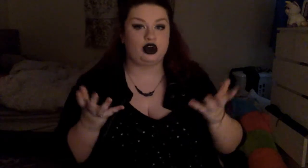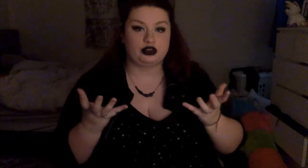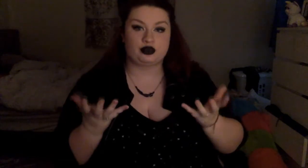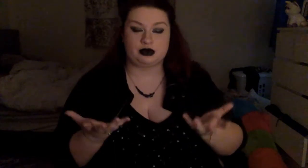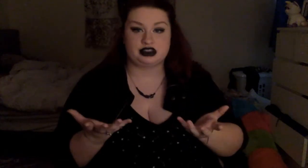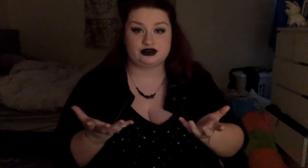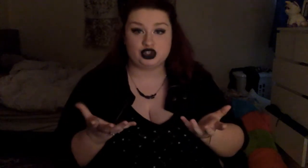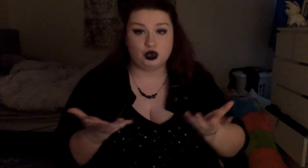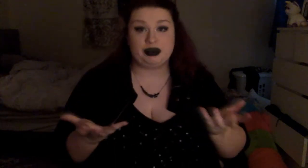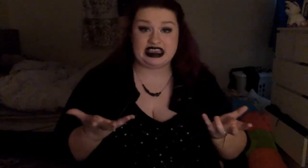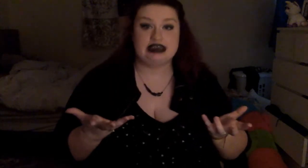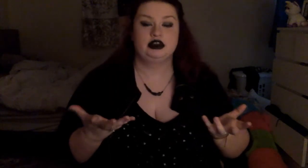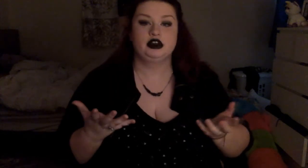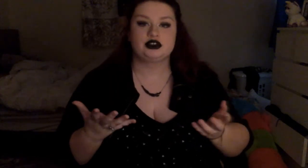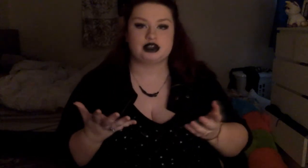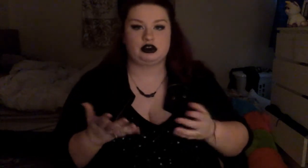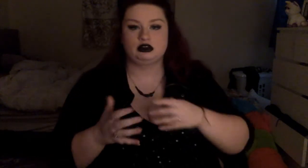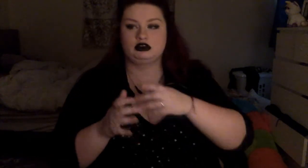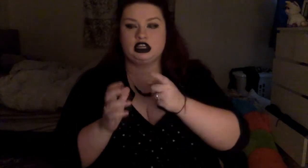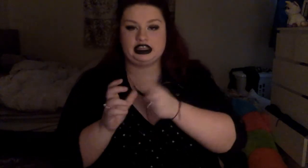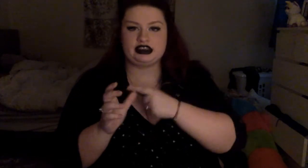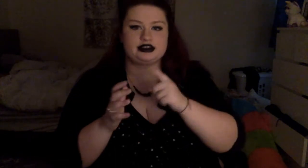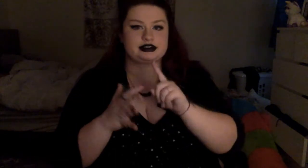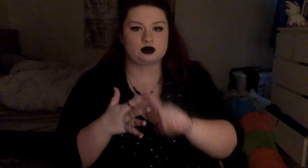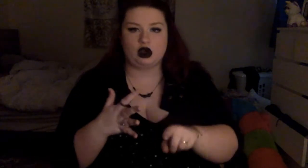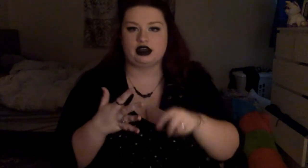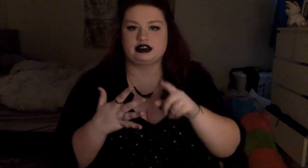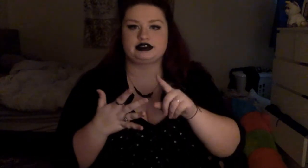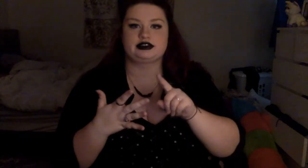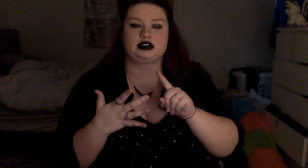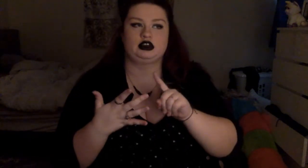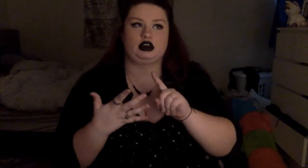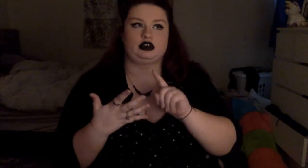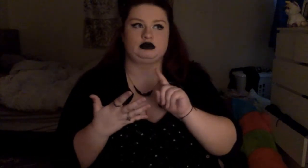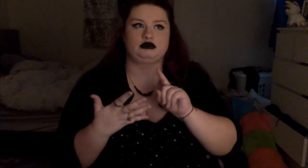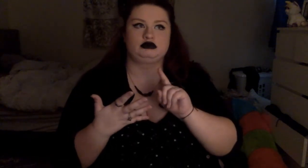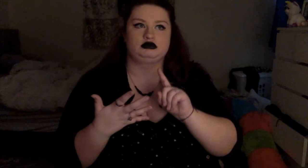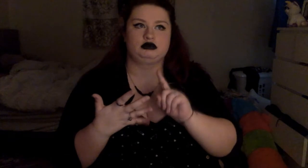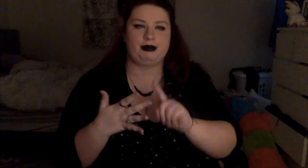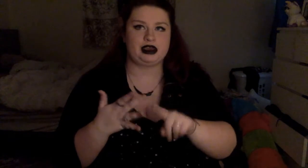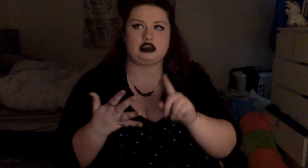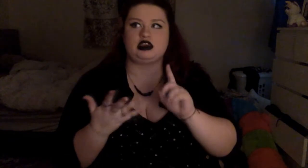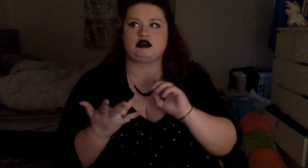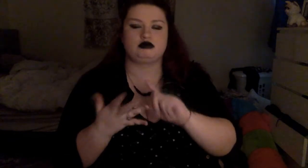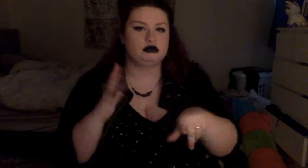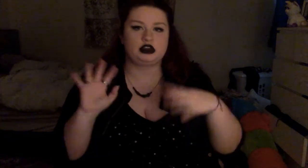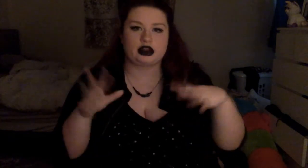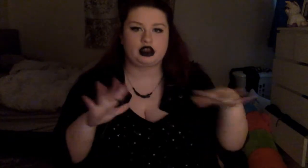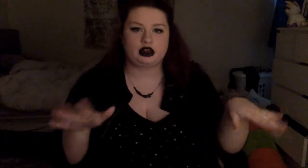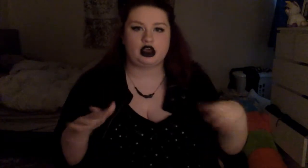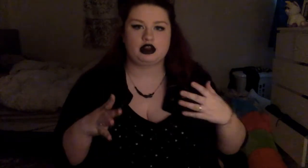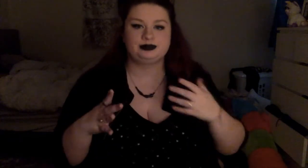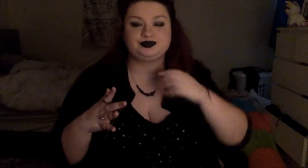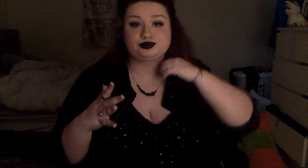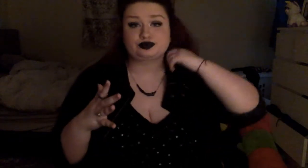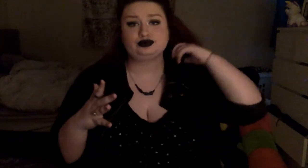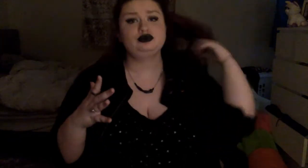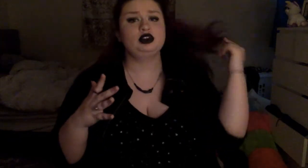the forms of to be. So is, was, be, yada, yada, yada.